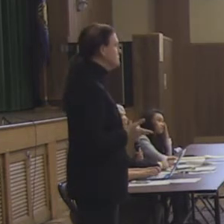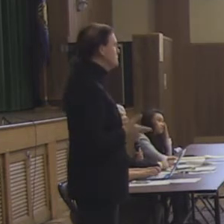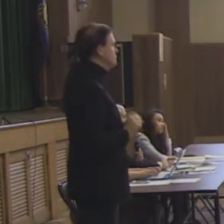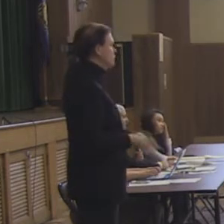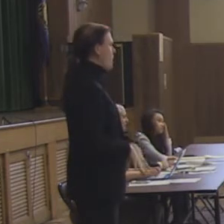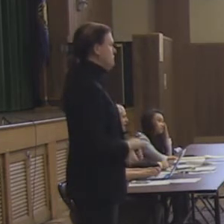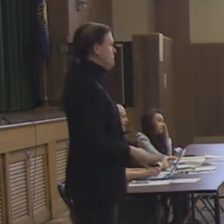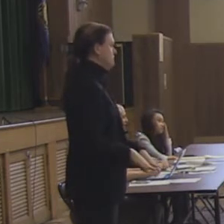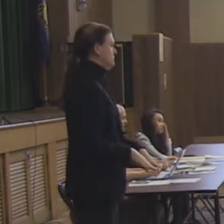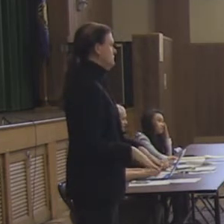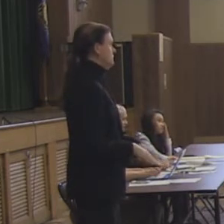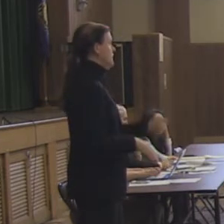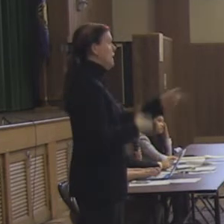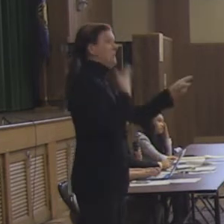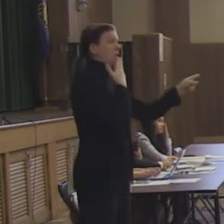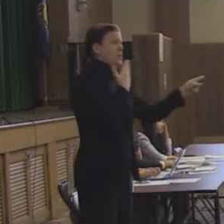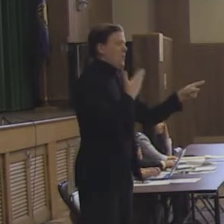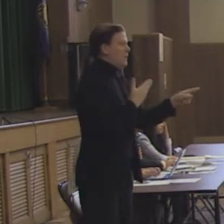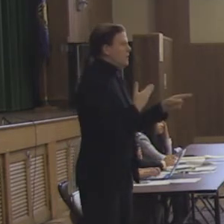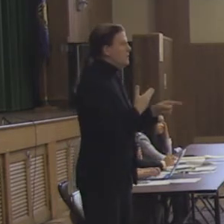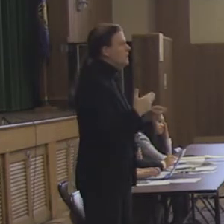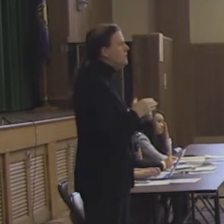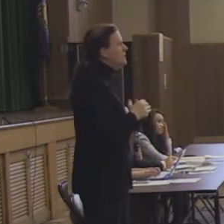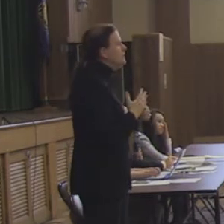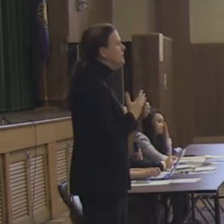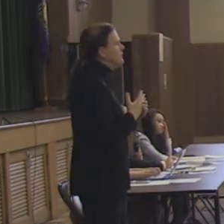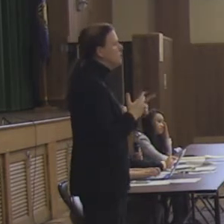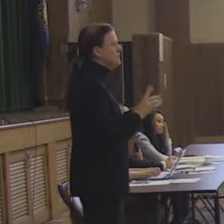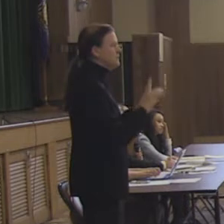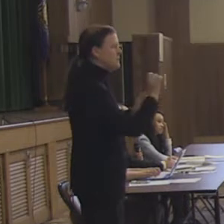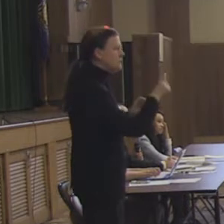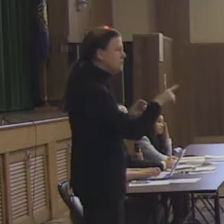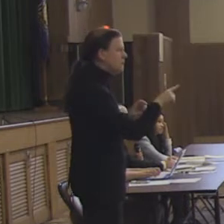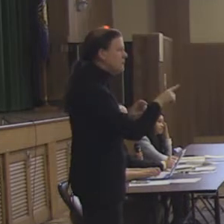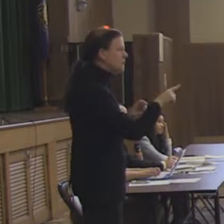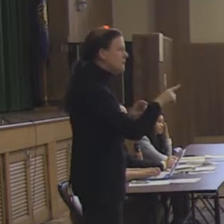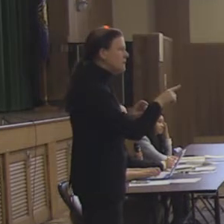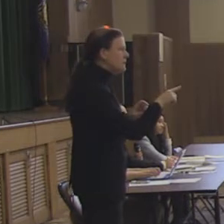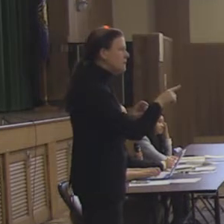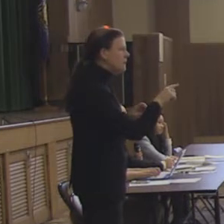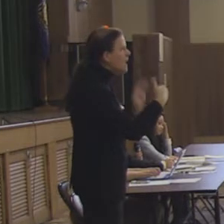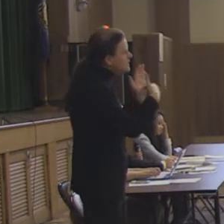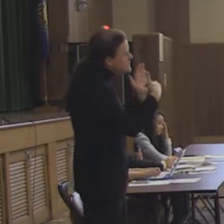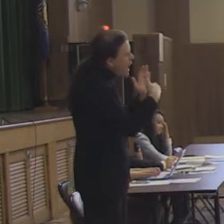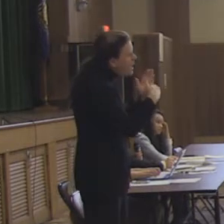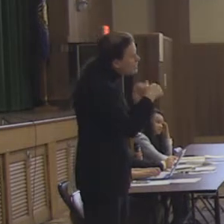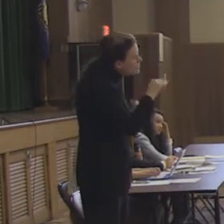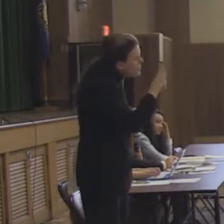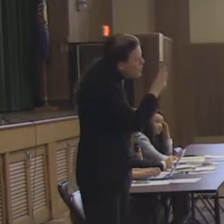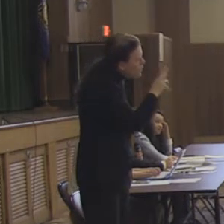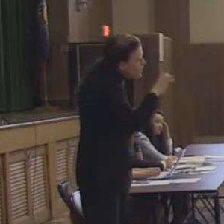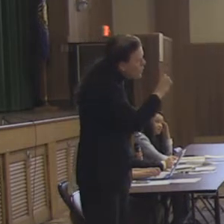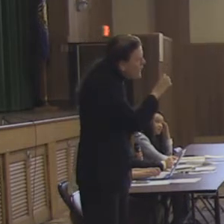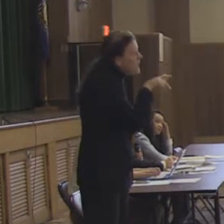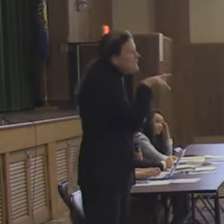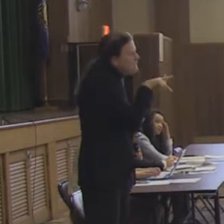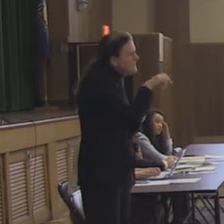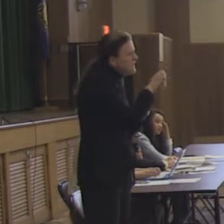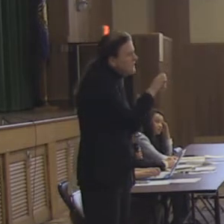So good news on that. And then I had a quick clarifying question. I didn't catch the last name of the doctor, Dr. Bruce. Bruce